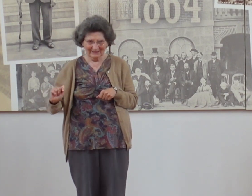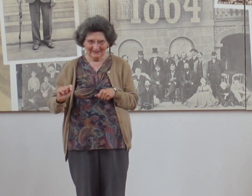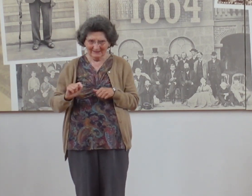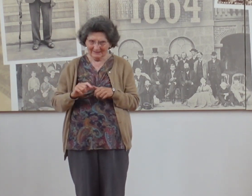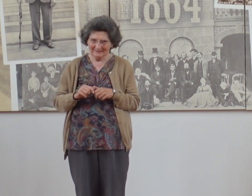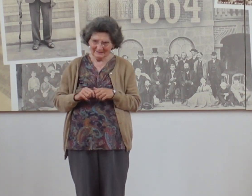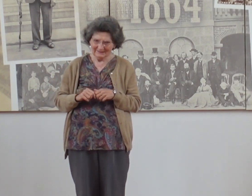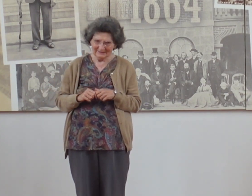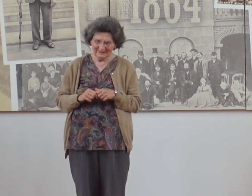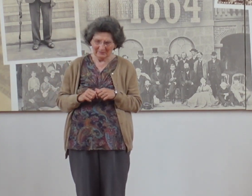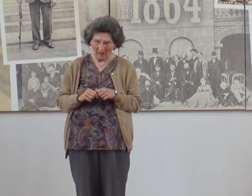Hint, hint, she wrote.